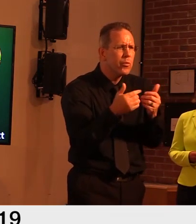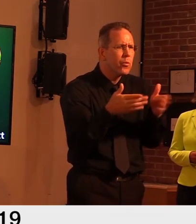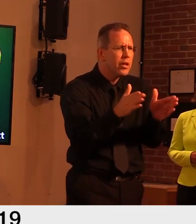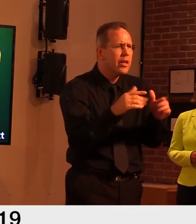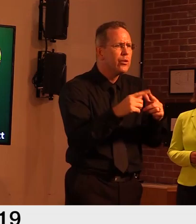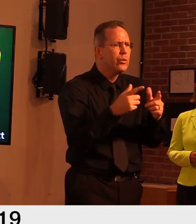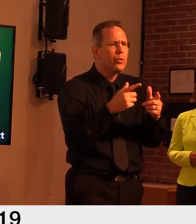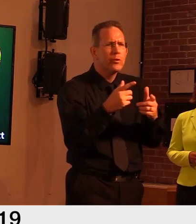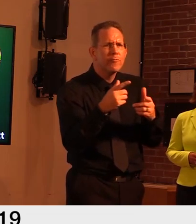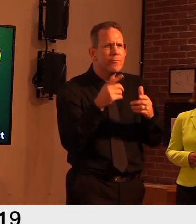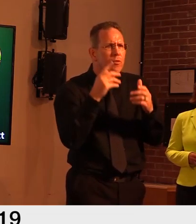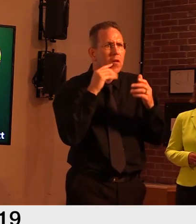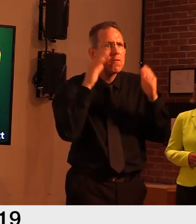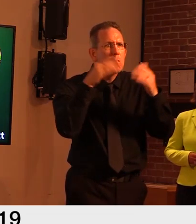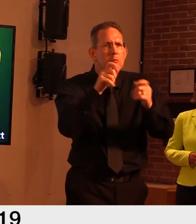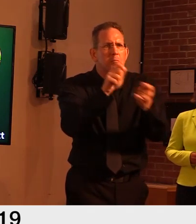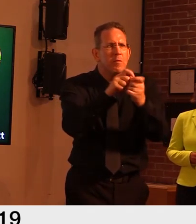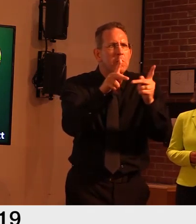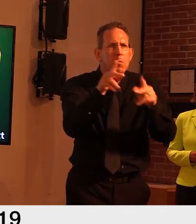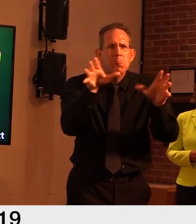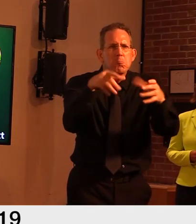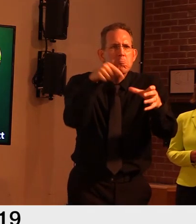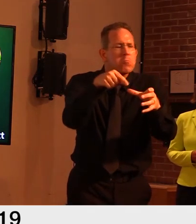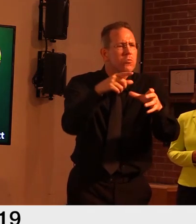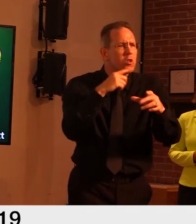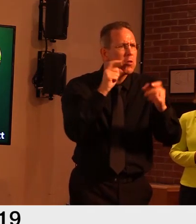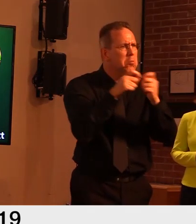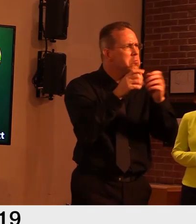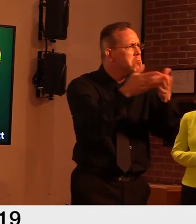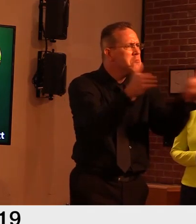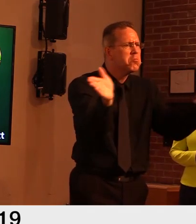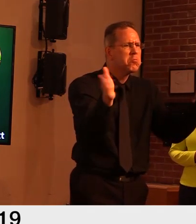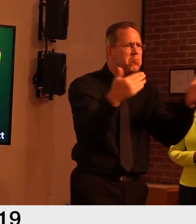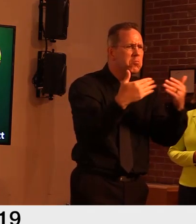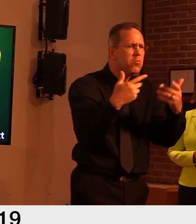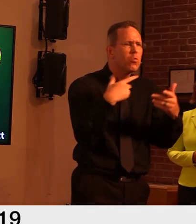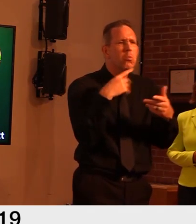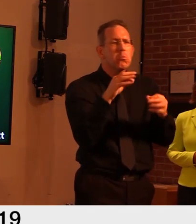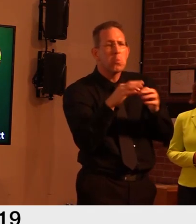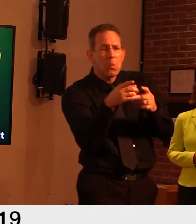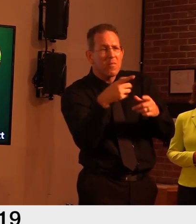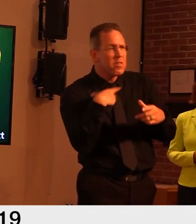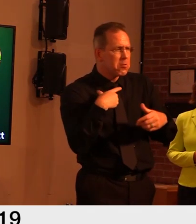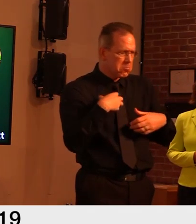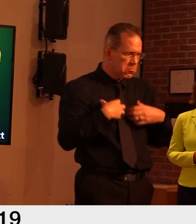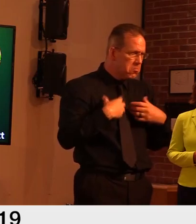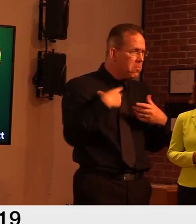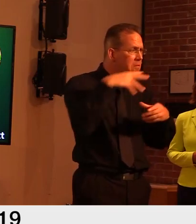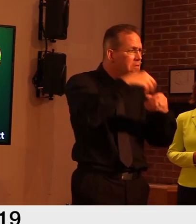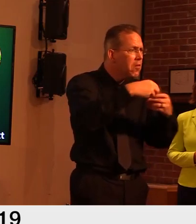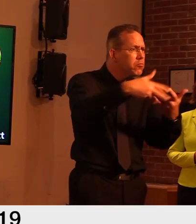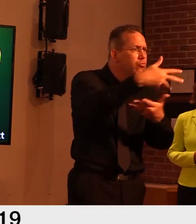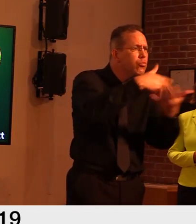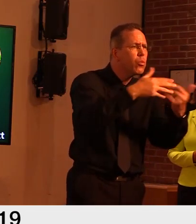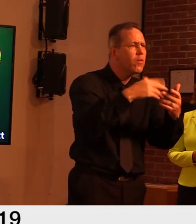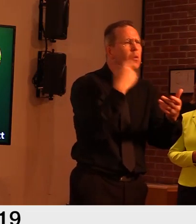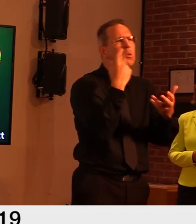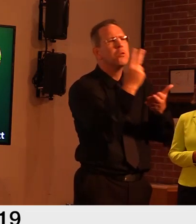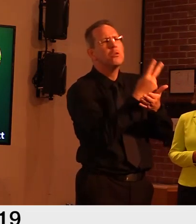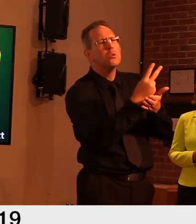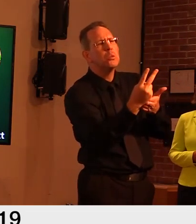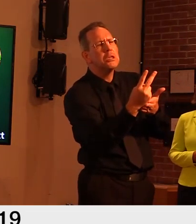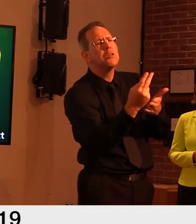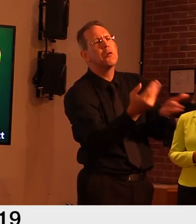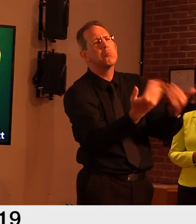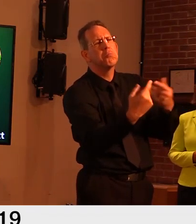view that there's a low level of virus, but not zero, in the state. But being more strategic means let's look